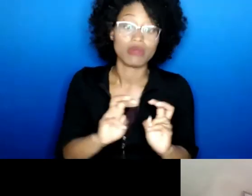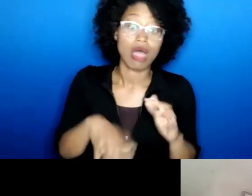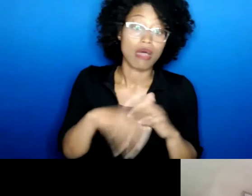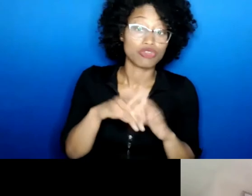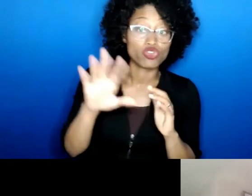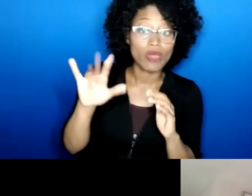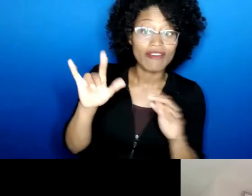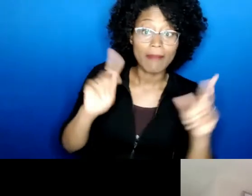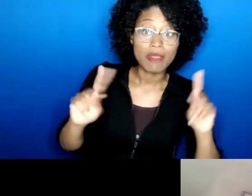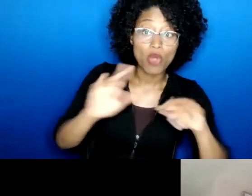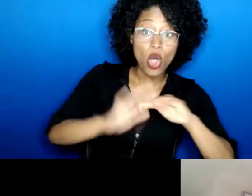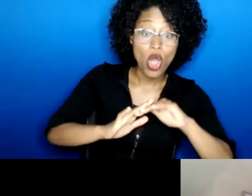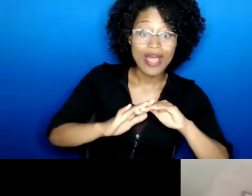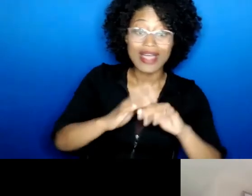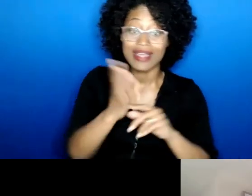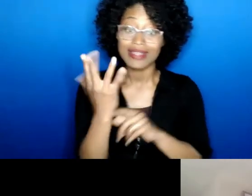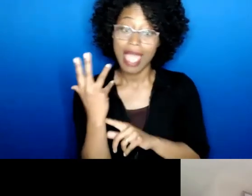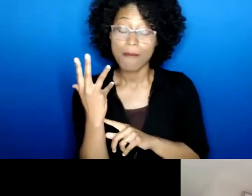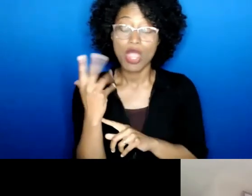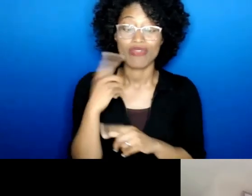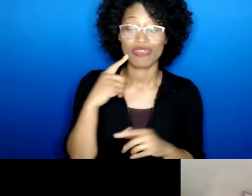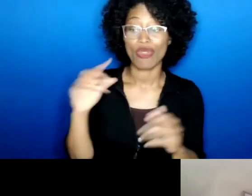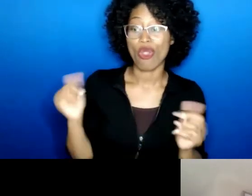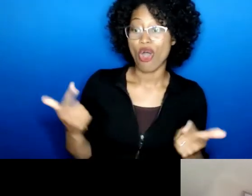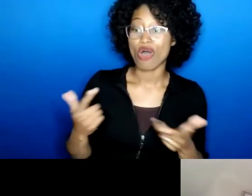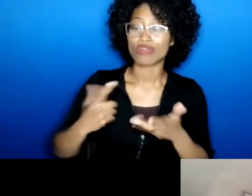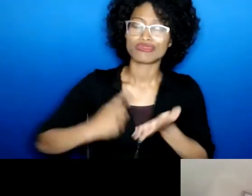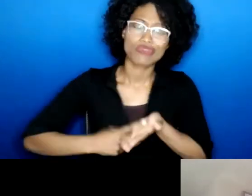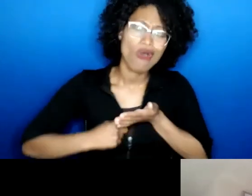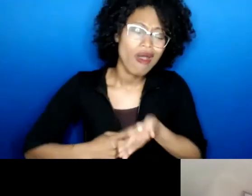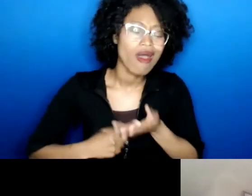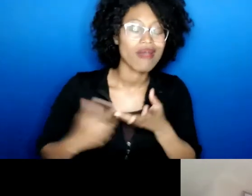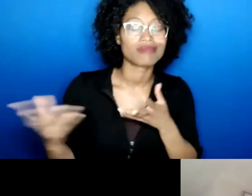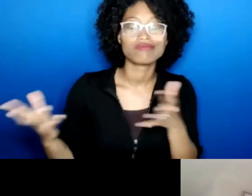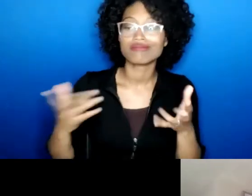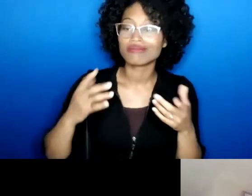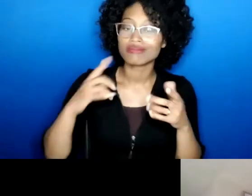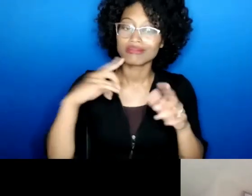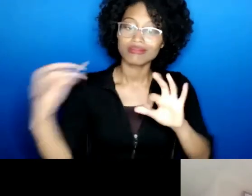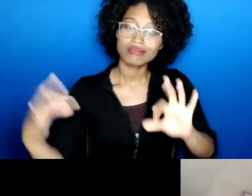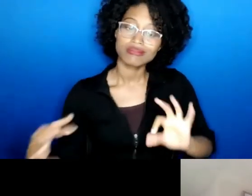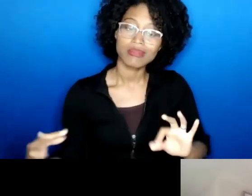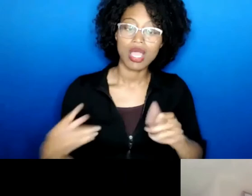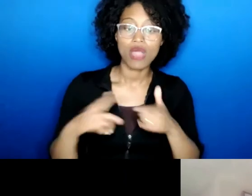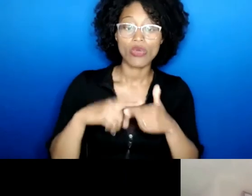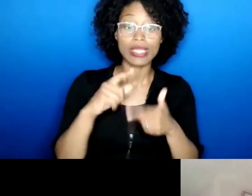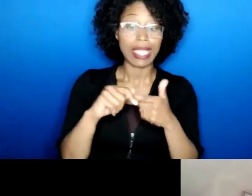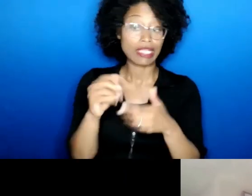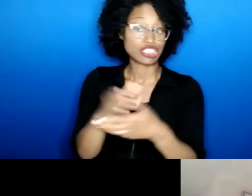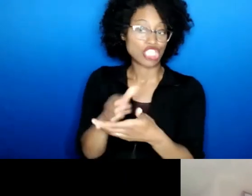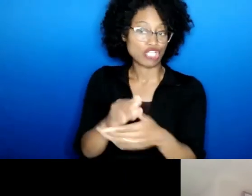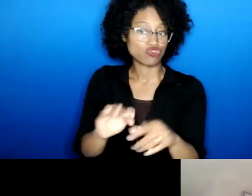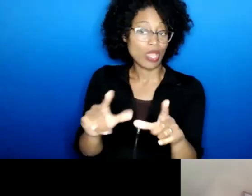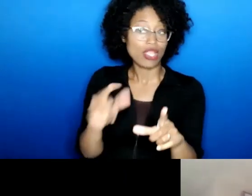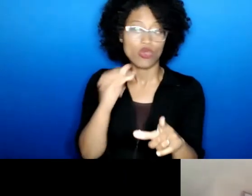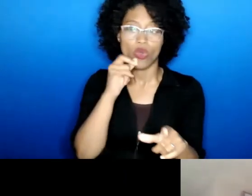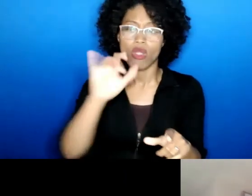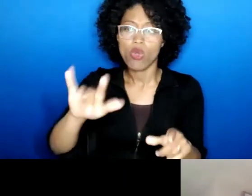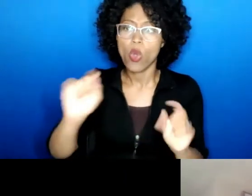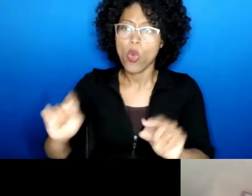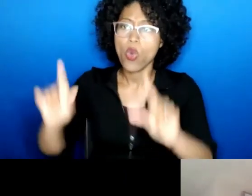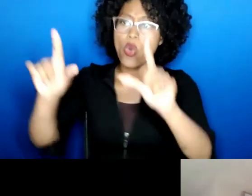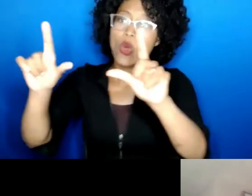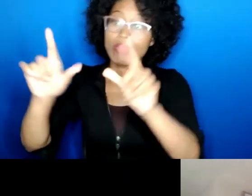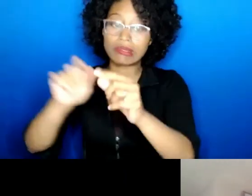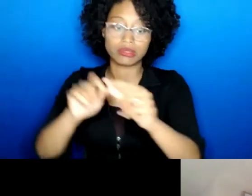that are all talking. You might be able to share something. You can click to who you'd like to see larger on the camera. So you'll have all of